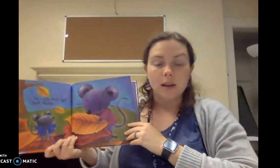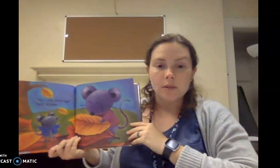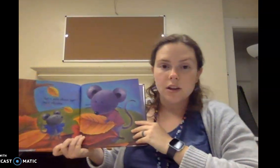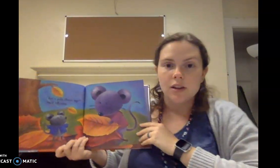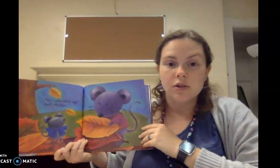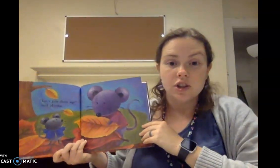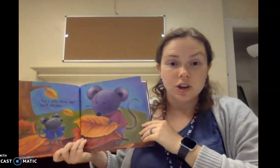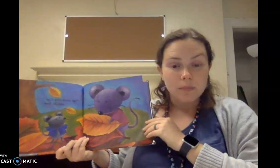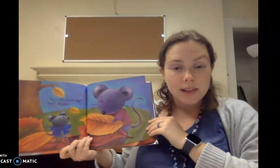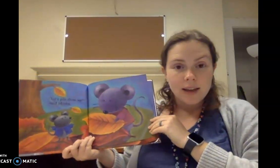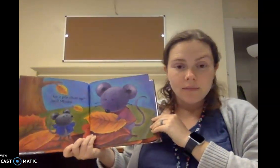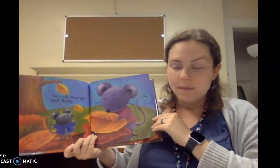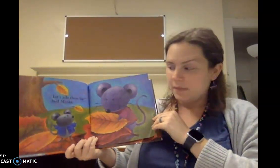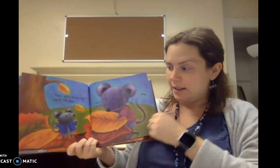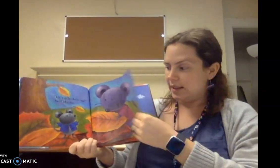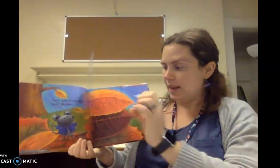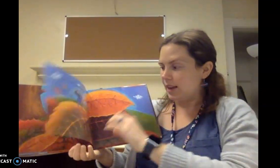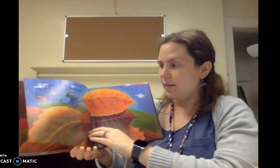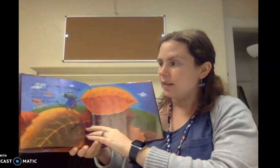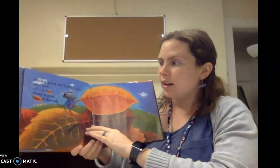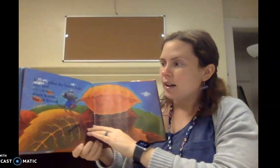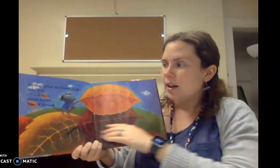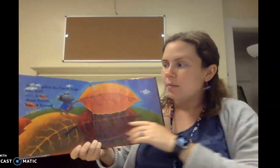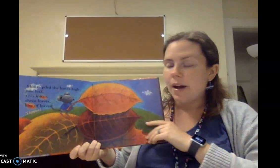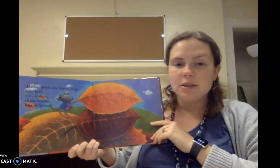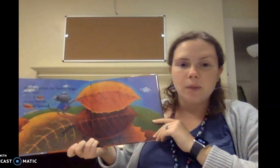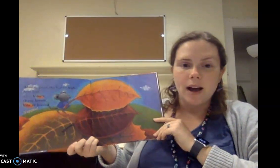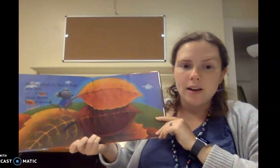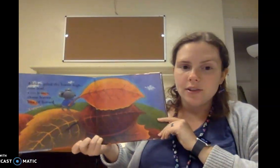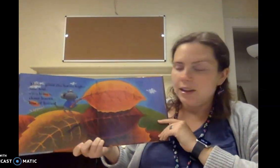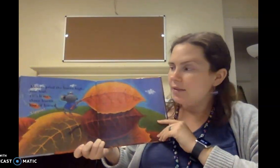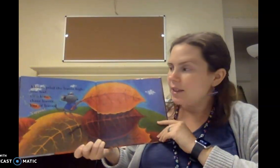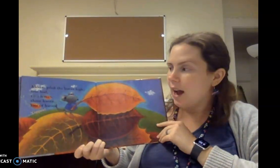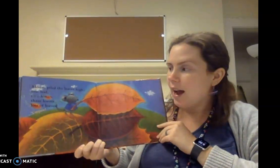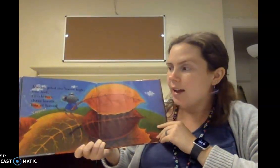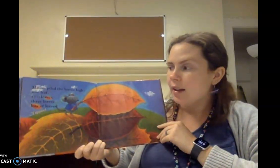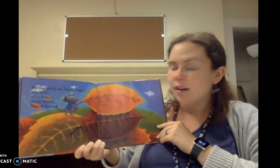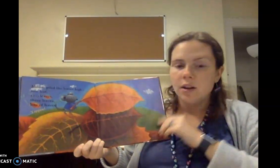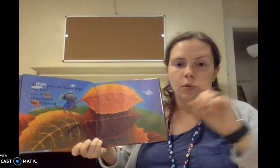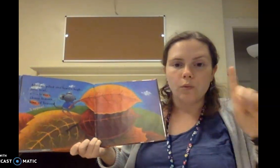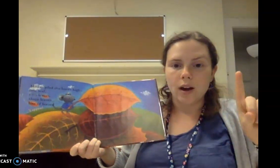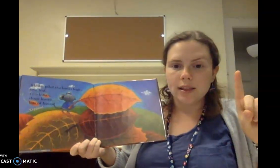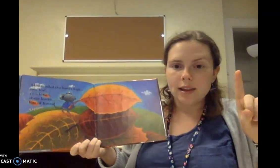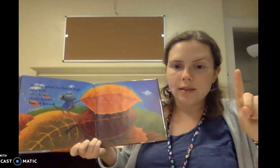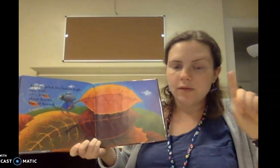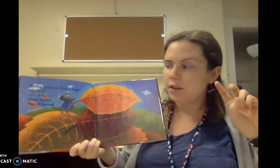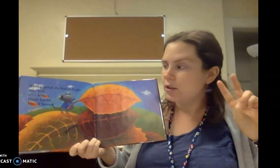Maybe you could jump in them? Let's see. Mouse piled the leaves high. 1 leaf,